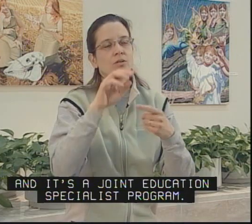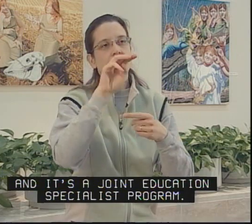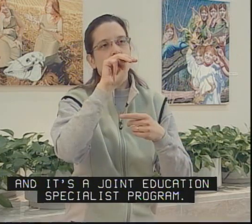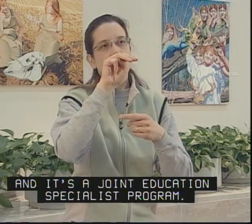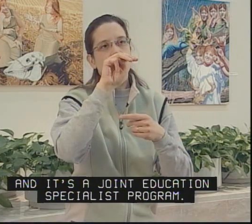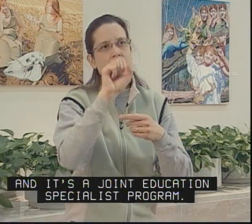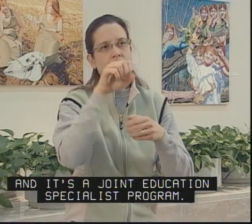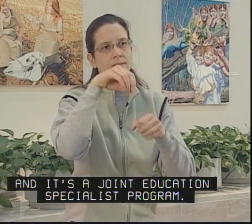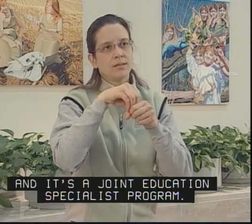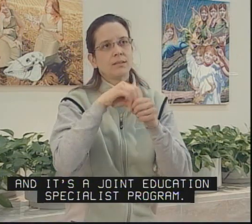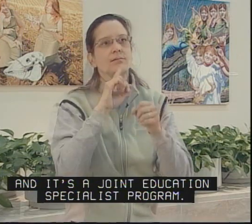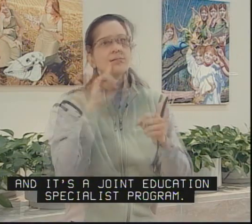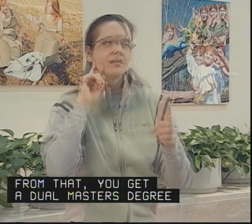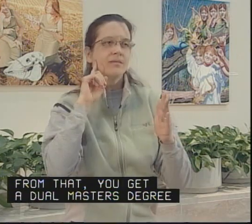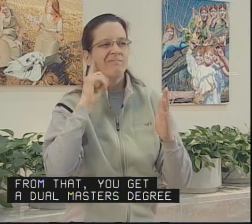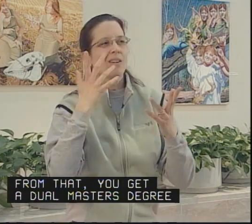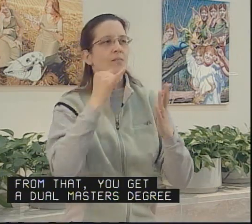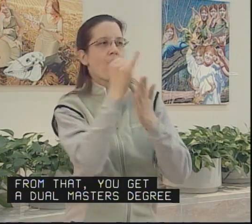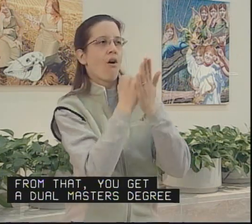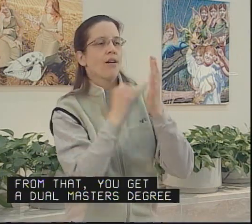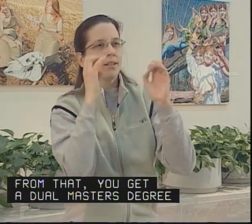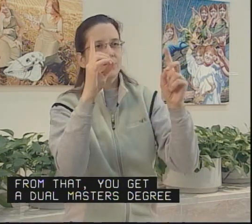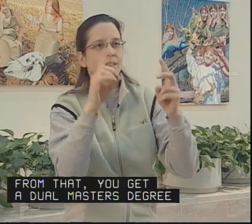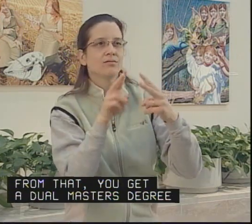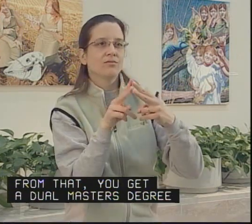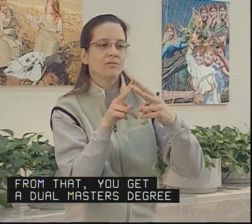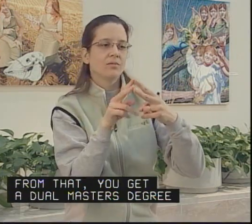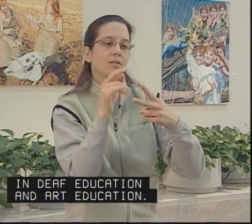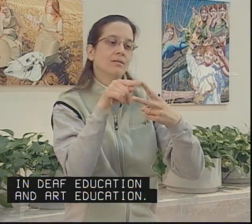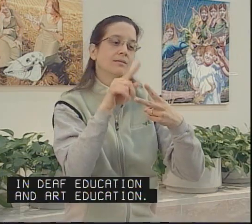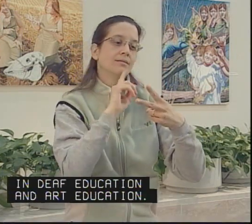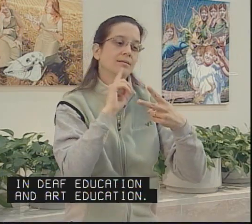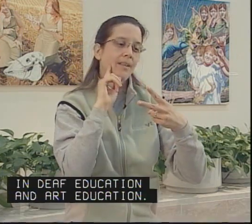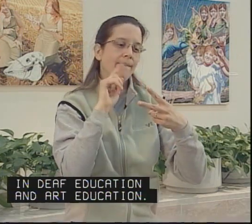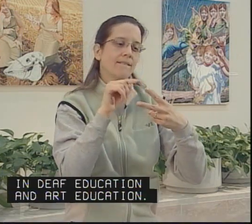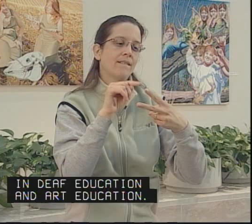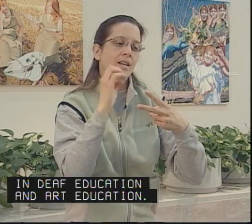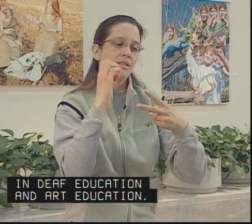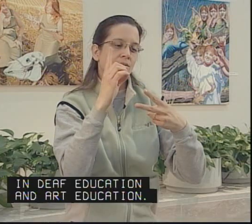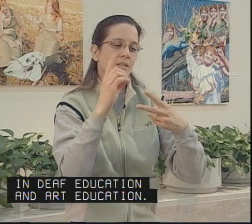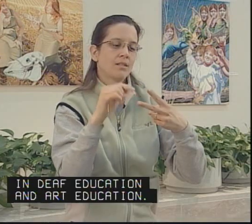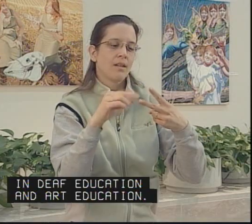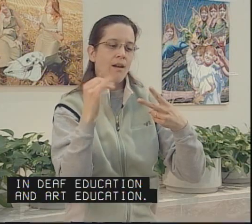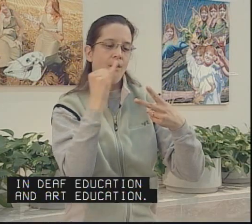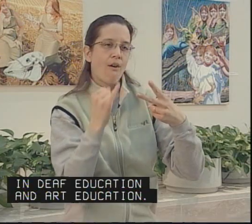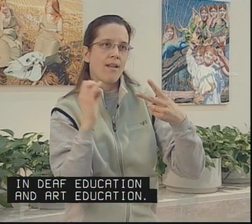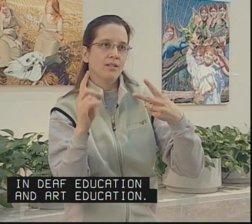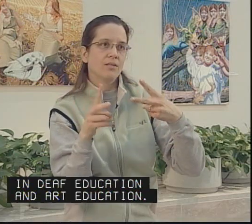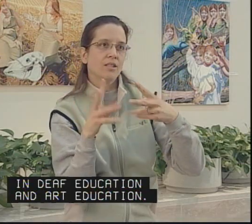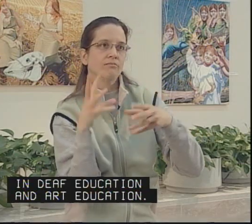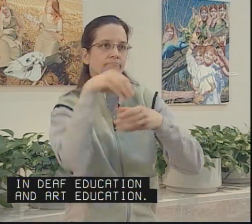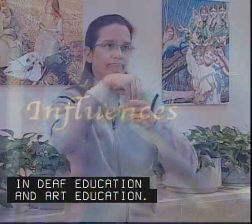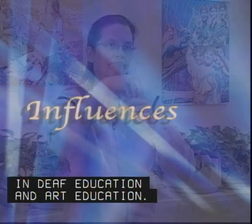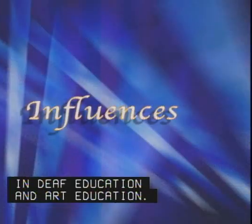specialist program. From that, you get a dual master's degree in deaf education and art education.